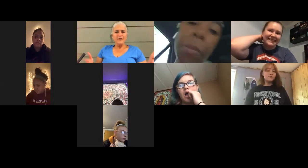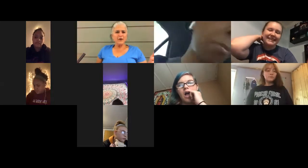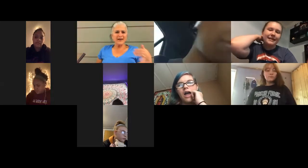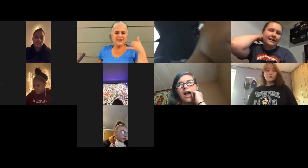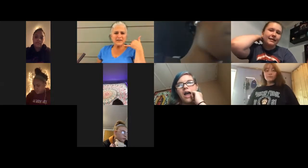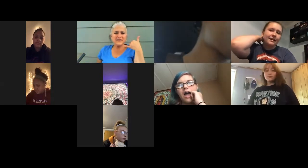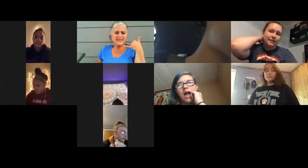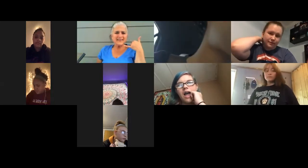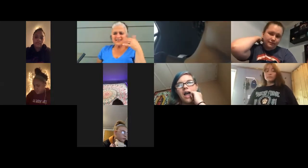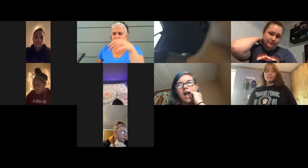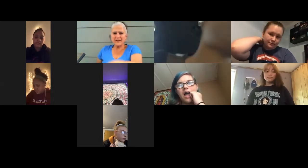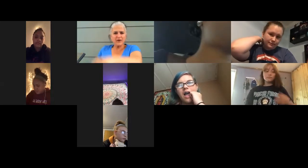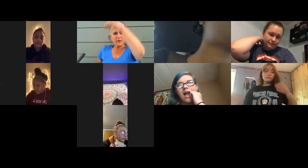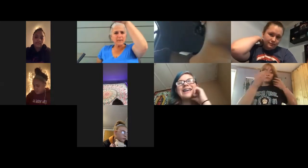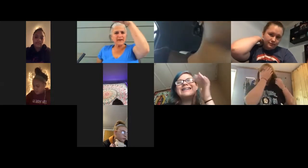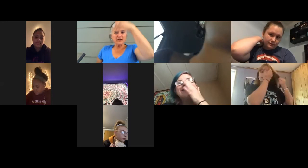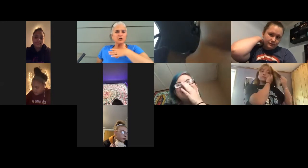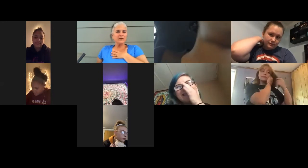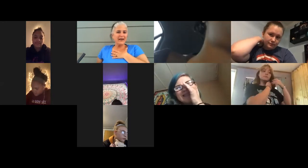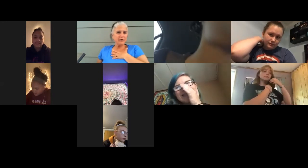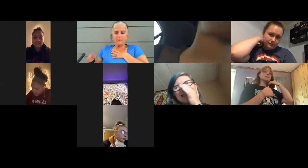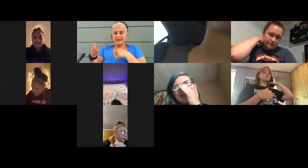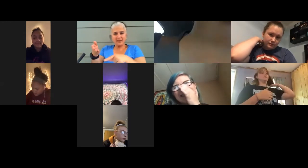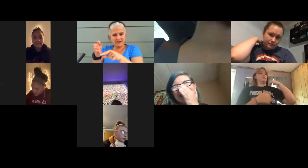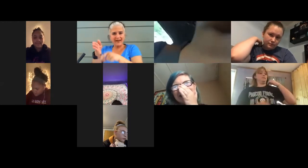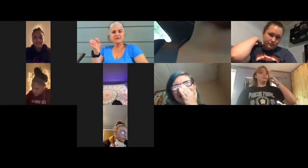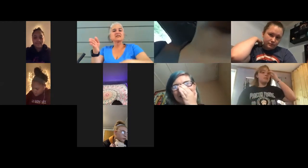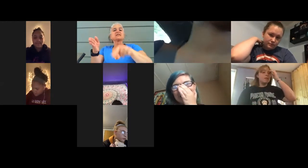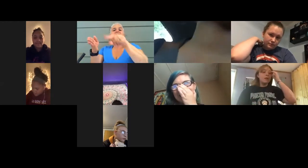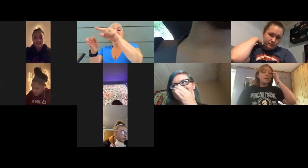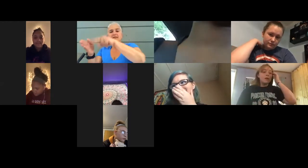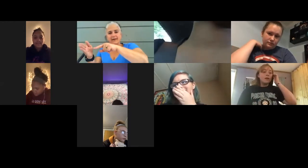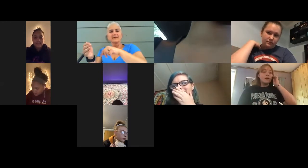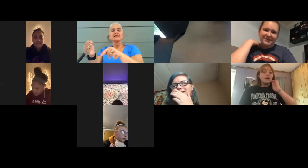for? They're not gonna know what a landline is, a big phone when you pick. Good Lord, I grew up when I saw the dial.